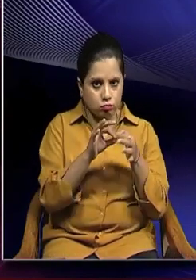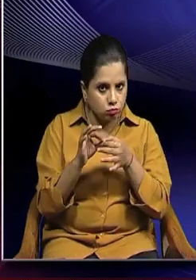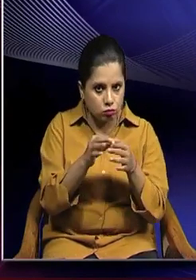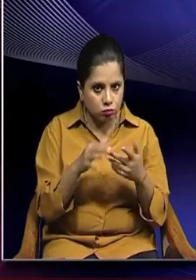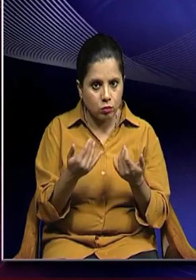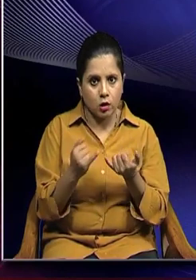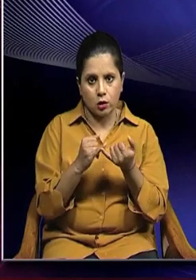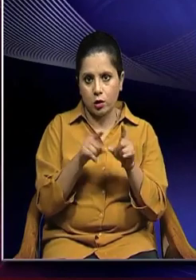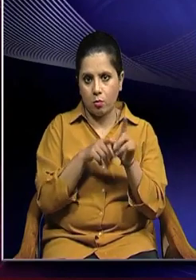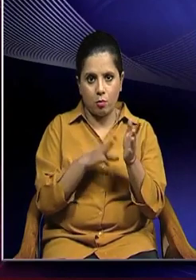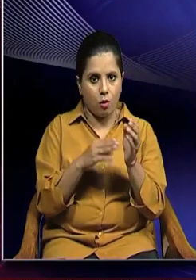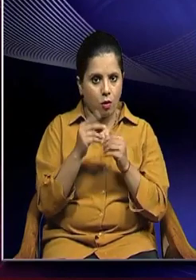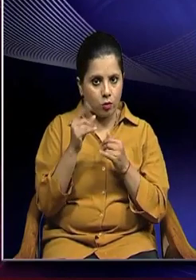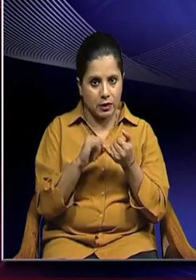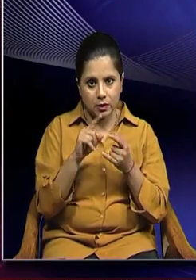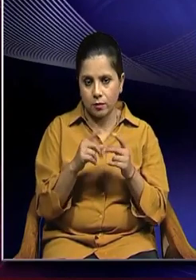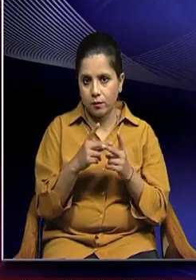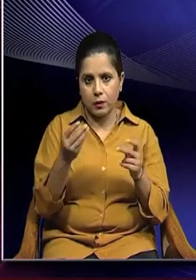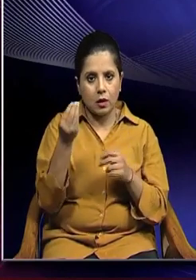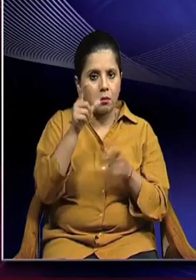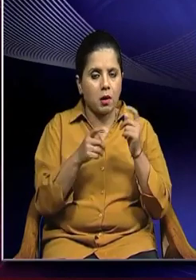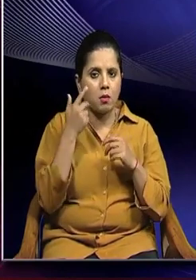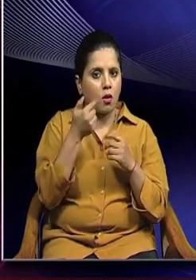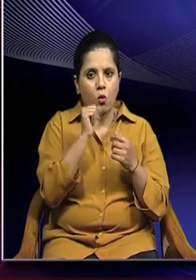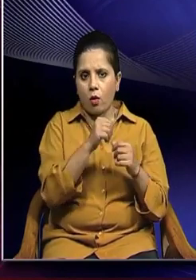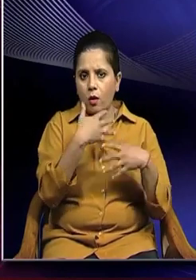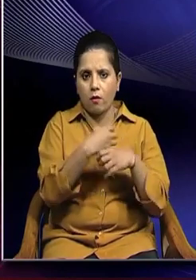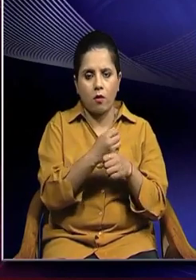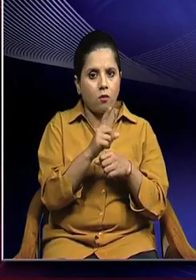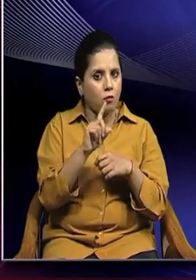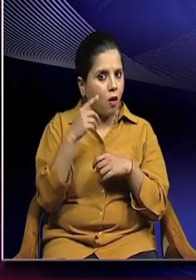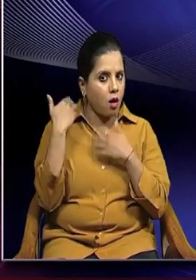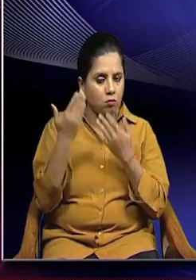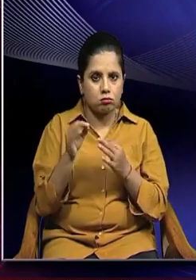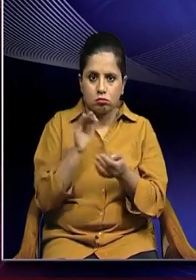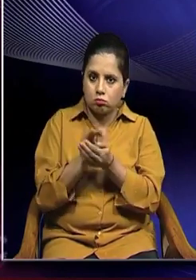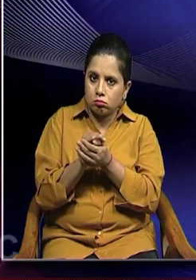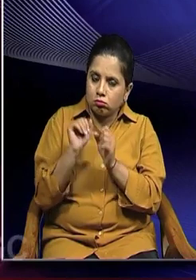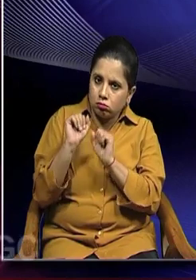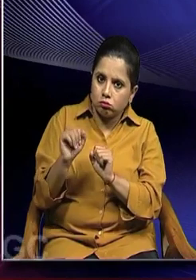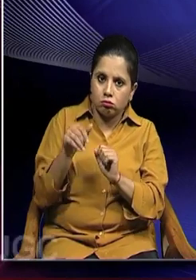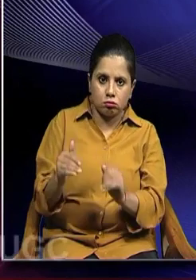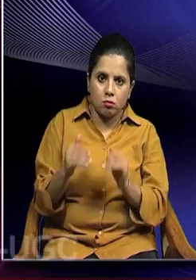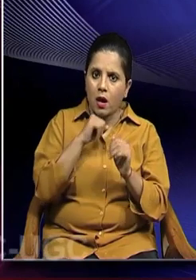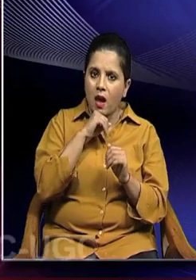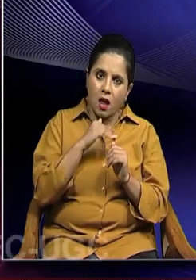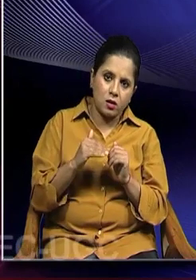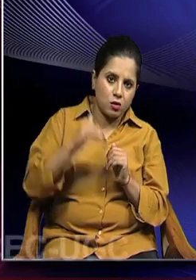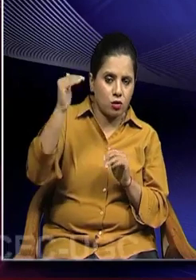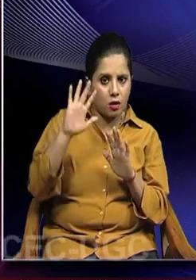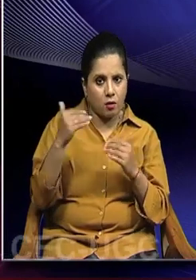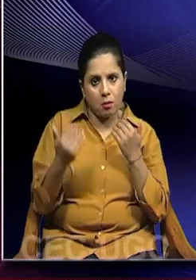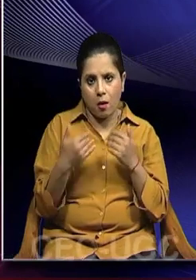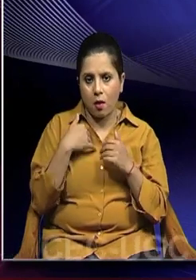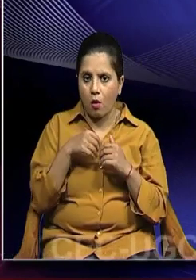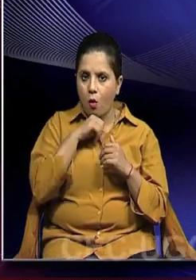of symbiosis. And some individuals may not develop beyond the first stage, even with the advancement of age. I may cross